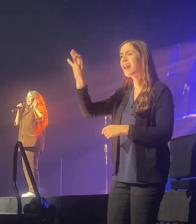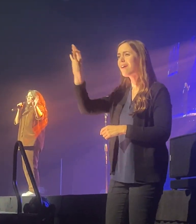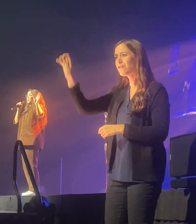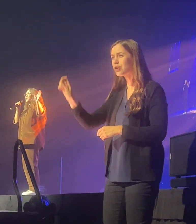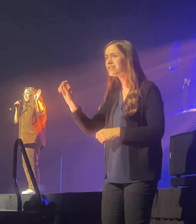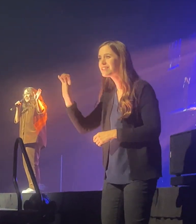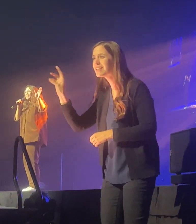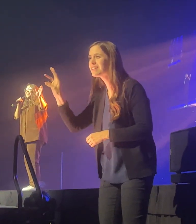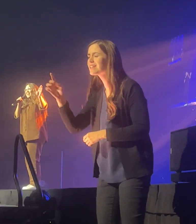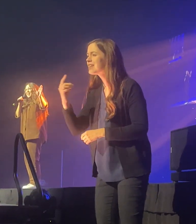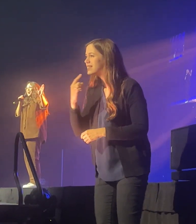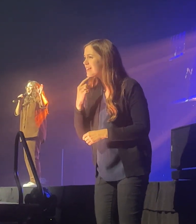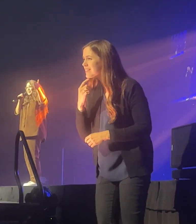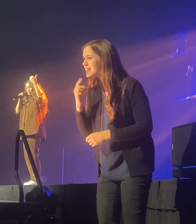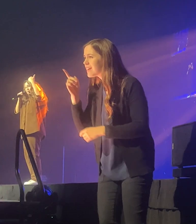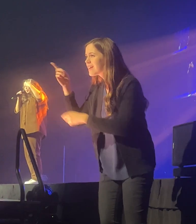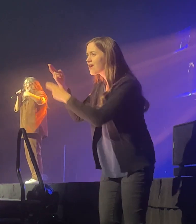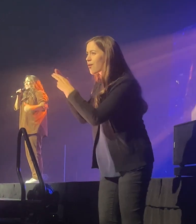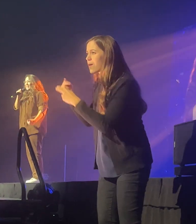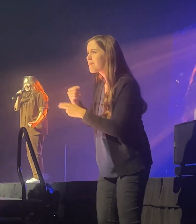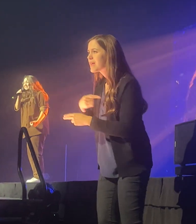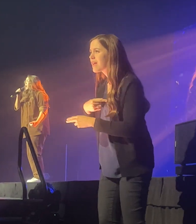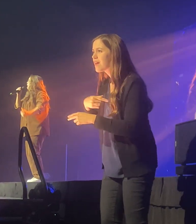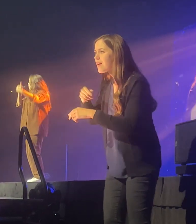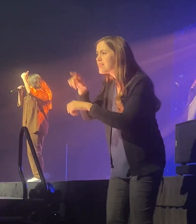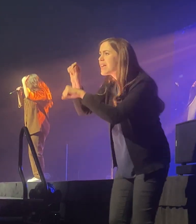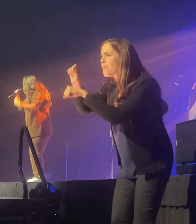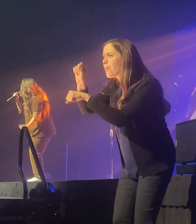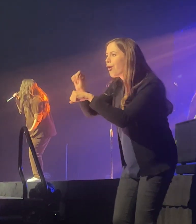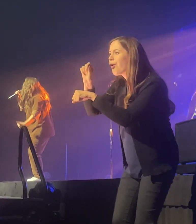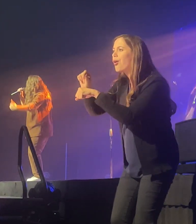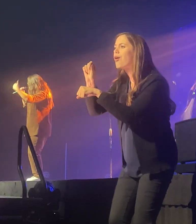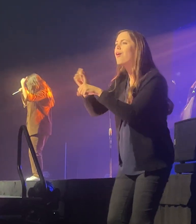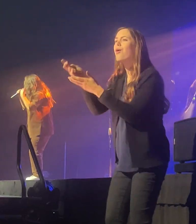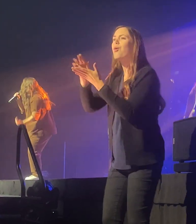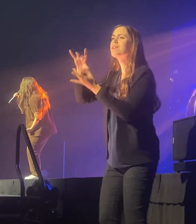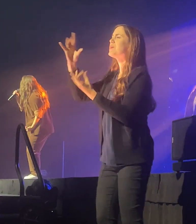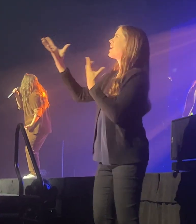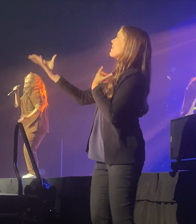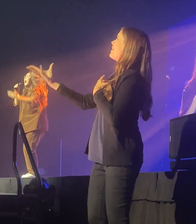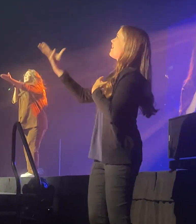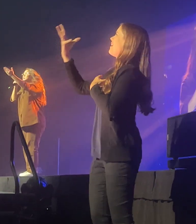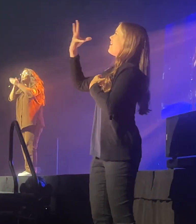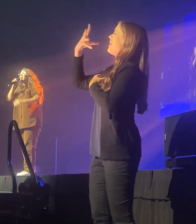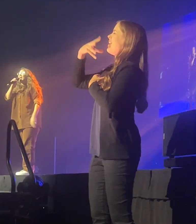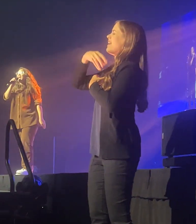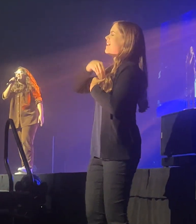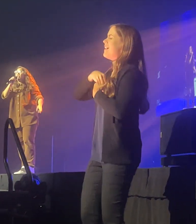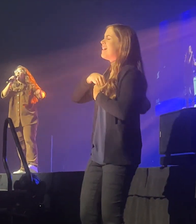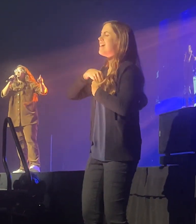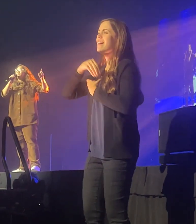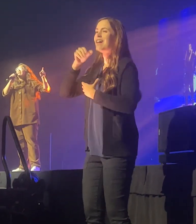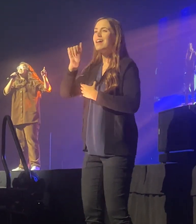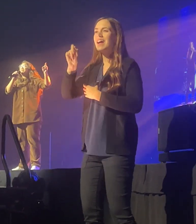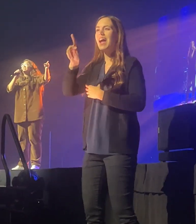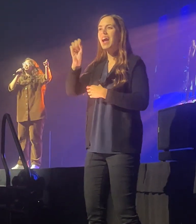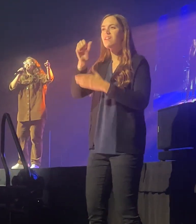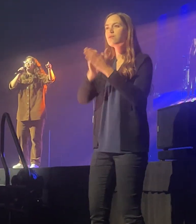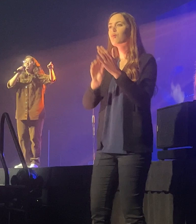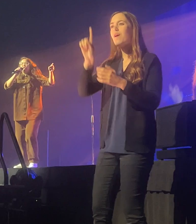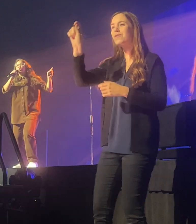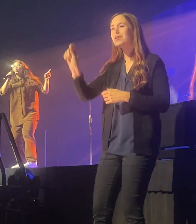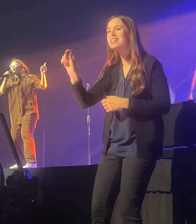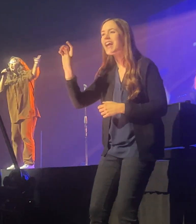a temple. He calls it the residence of the Holy Spirit. Acts 1, 8. He calls me his